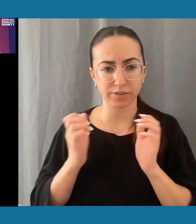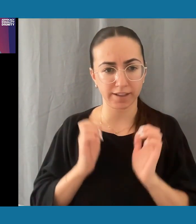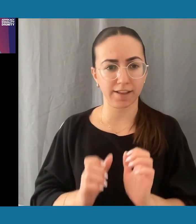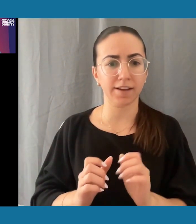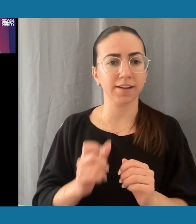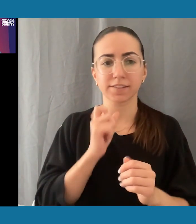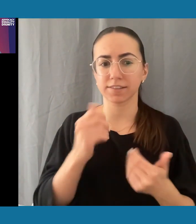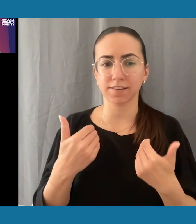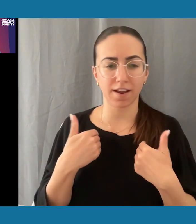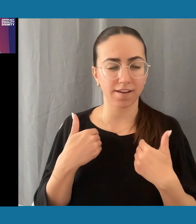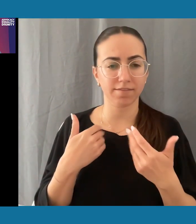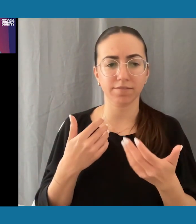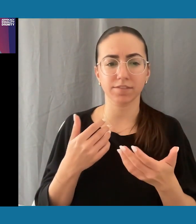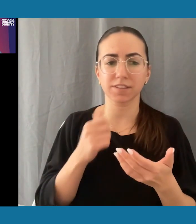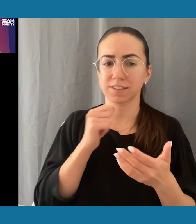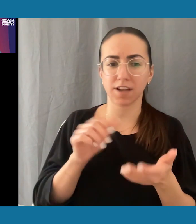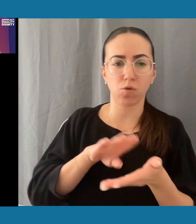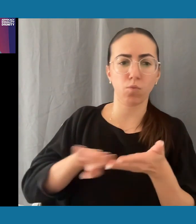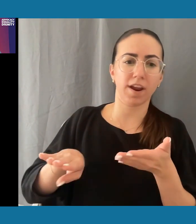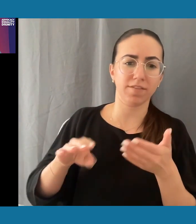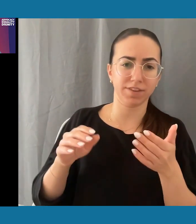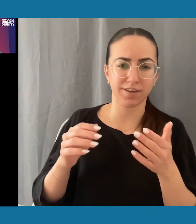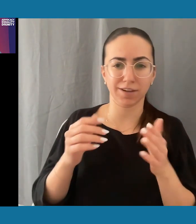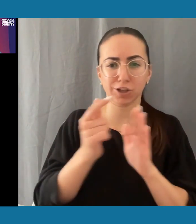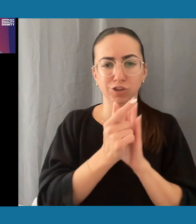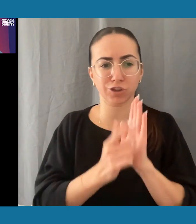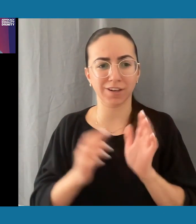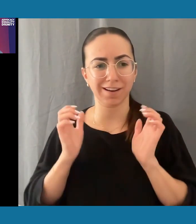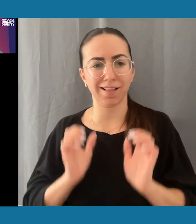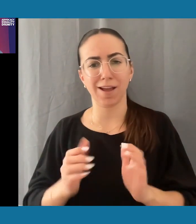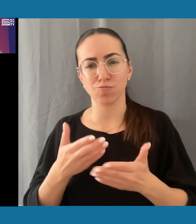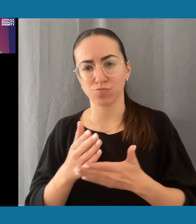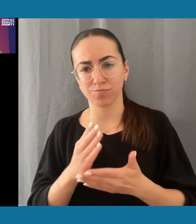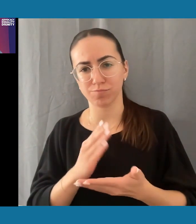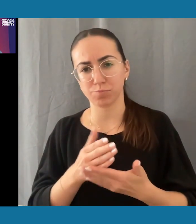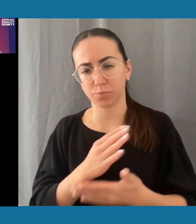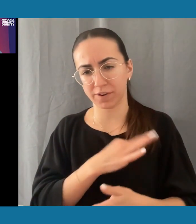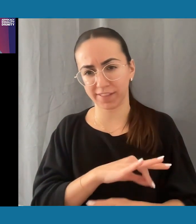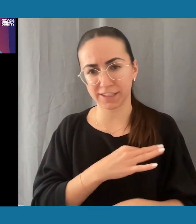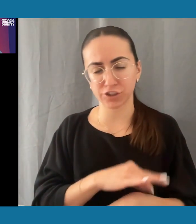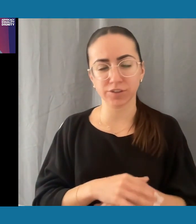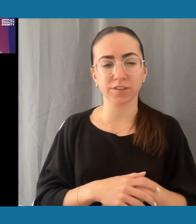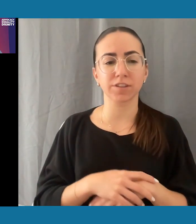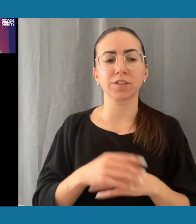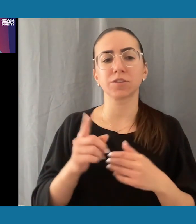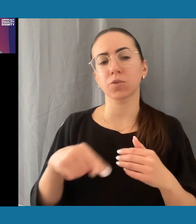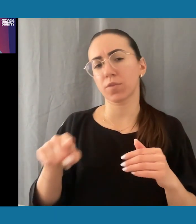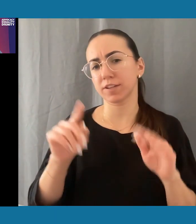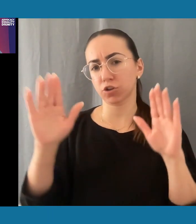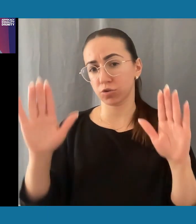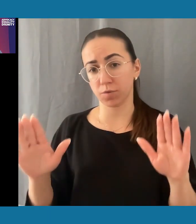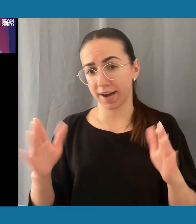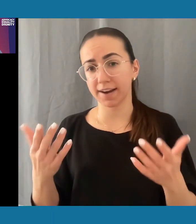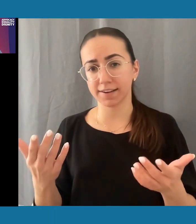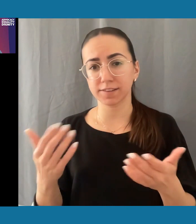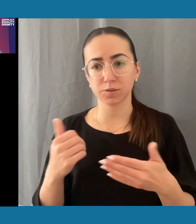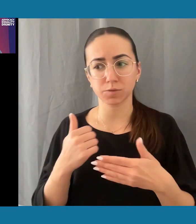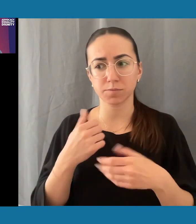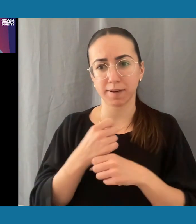not waive the attorney-client privilege. So these clarification of the ethical rules has been really great to help make sure